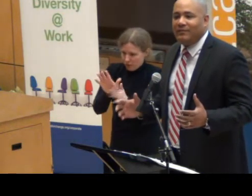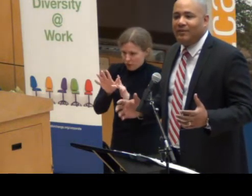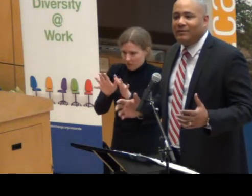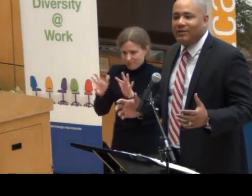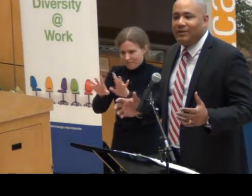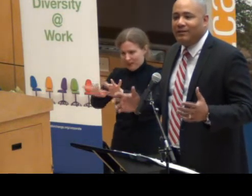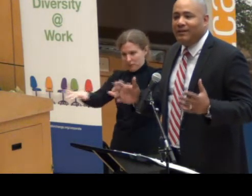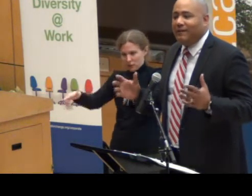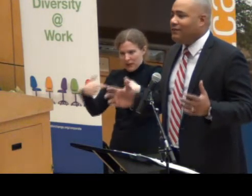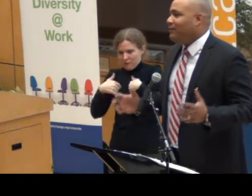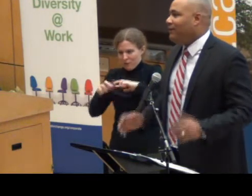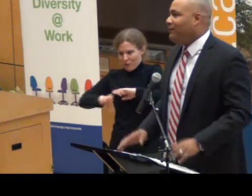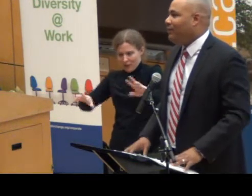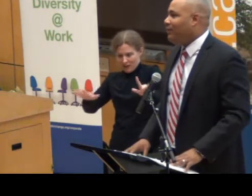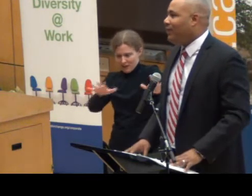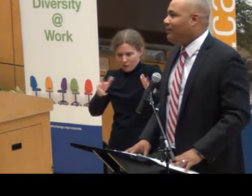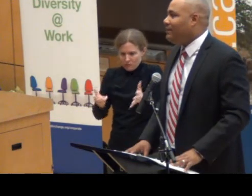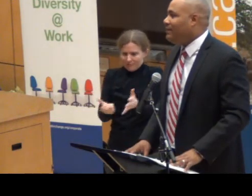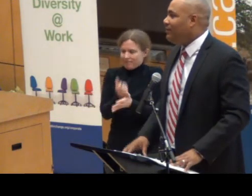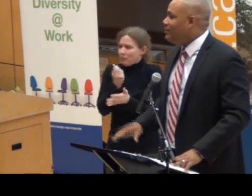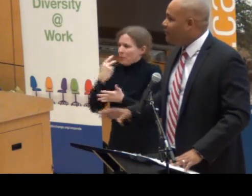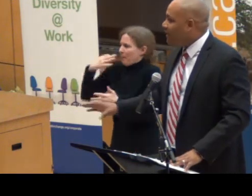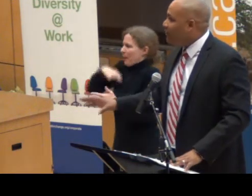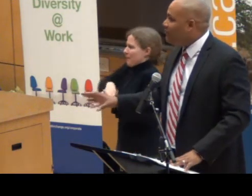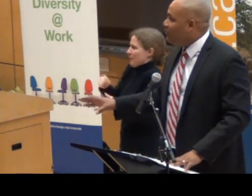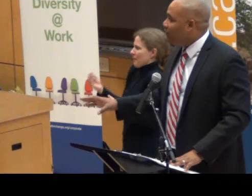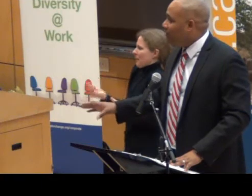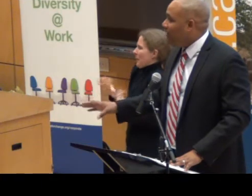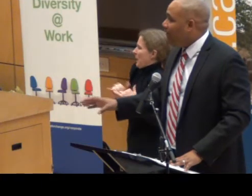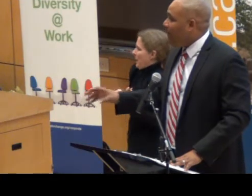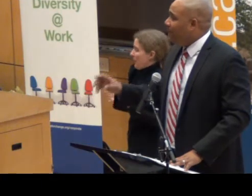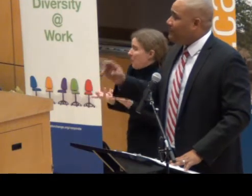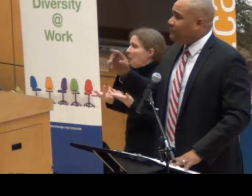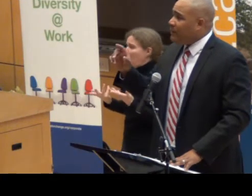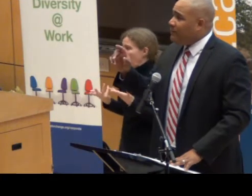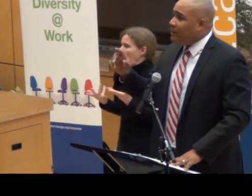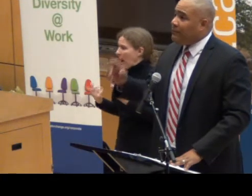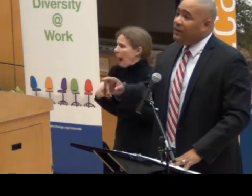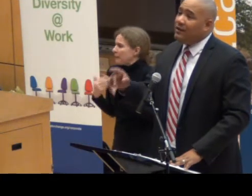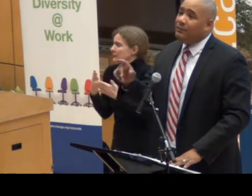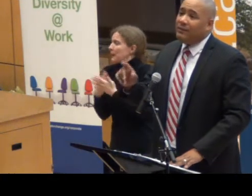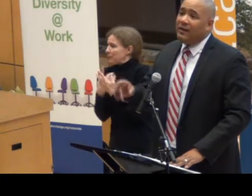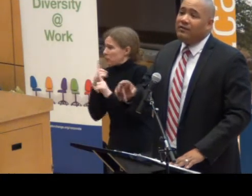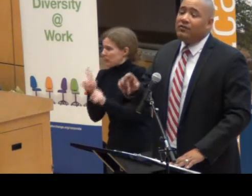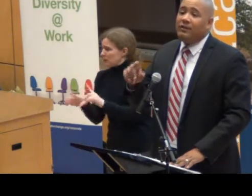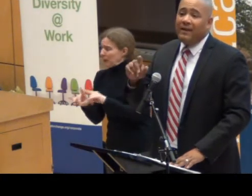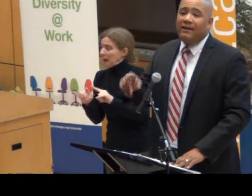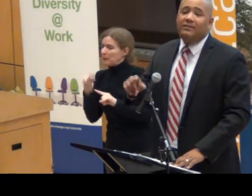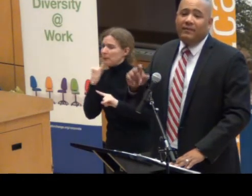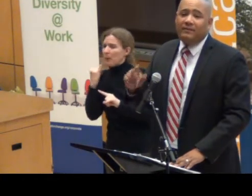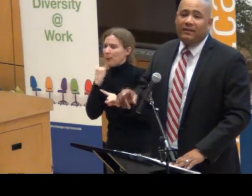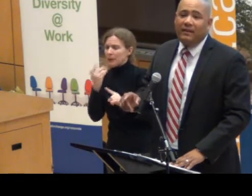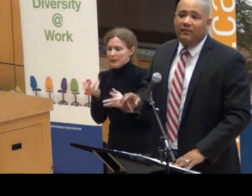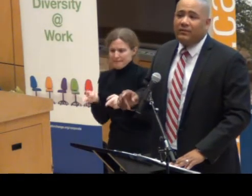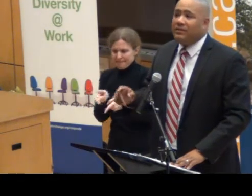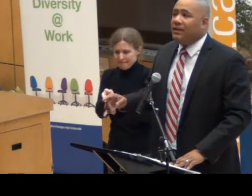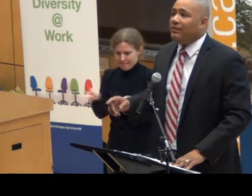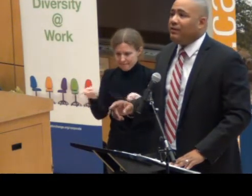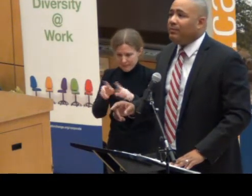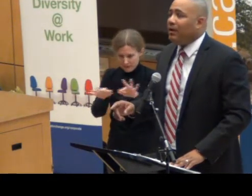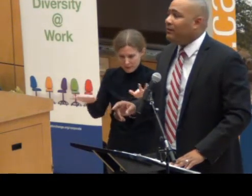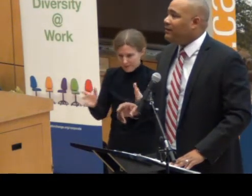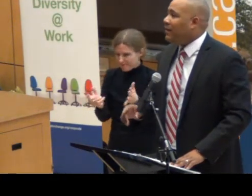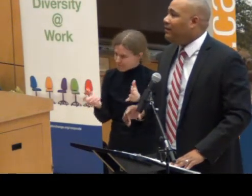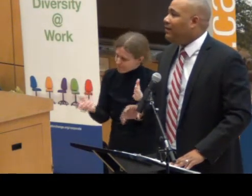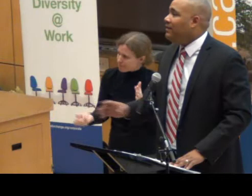in the province of Ontario to benefit our province? You know, there's many ways we're doing it, but if we could potentially maximize that diversity